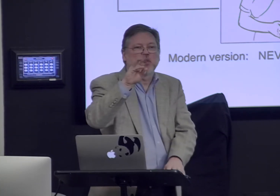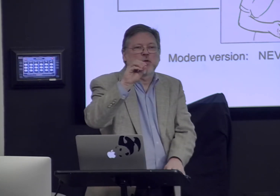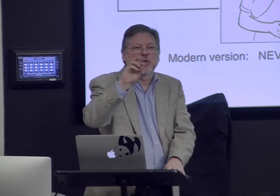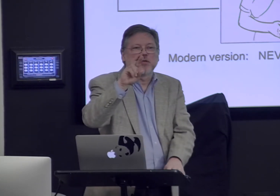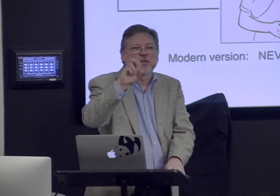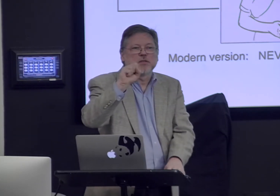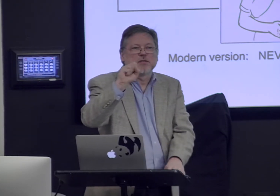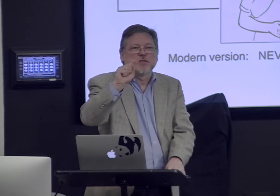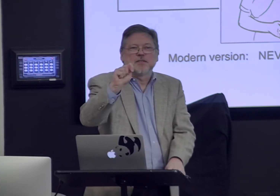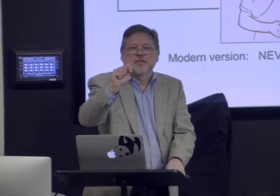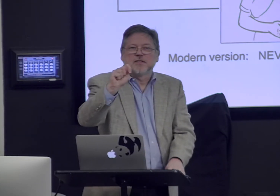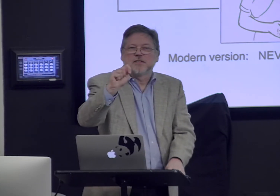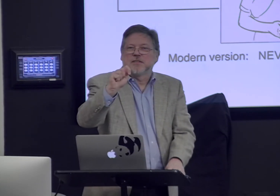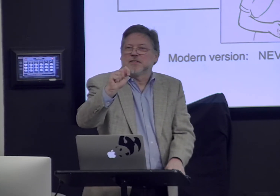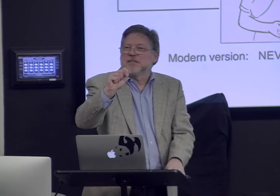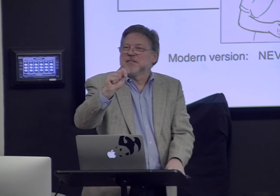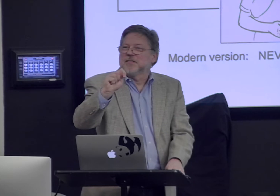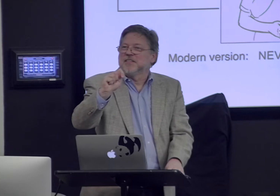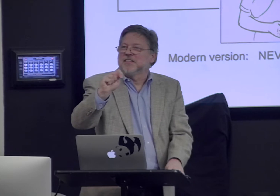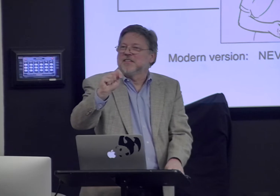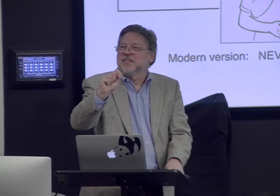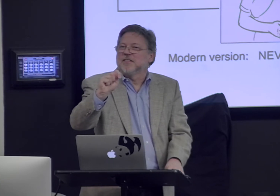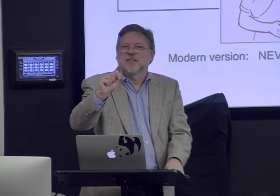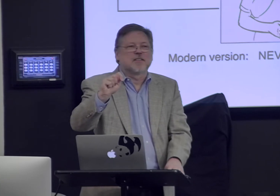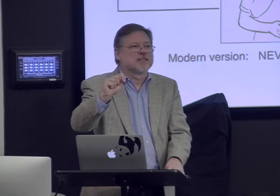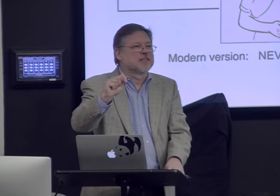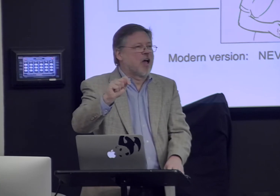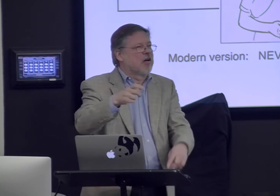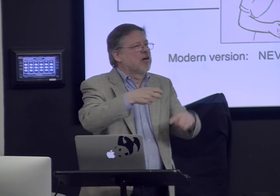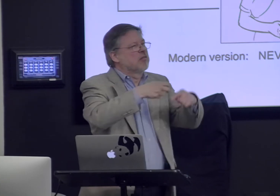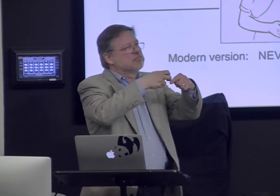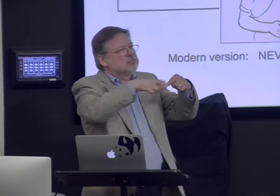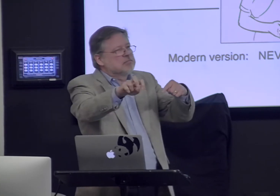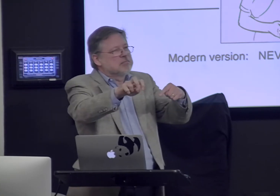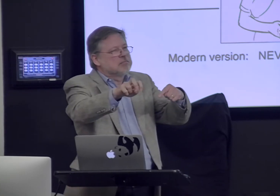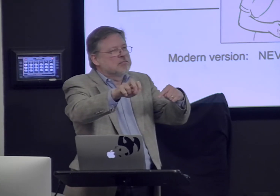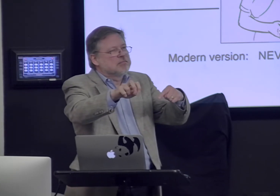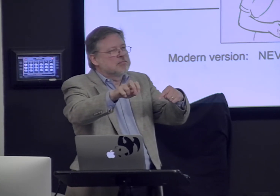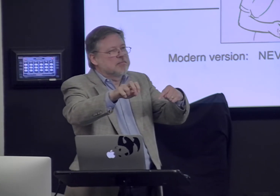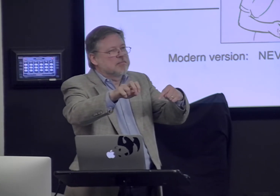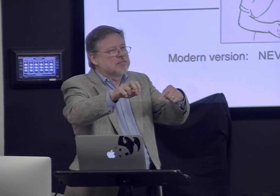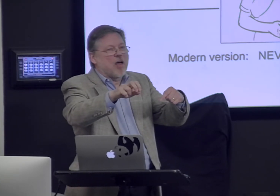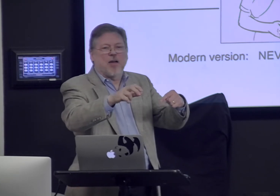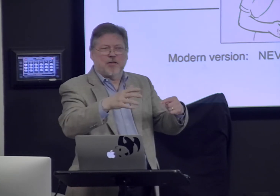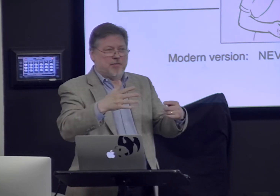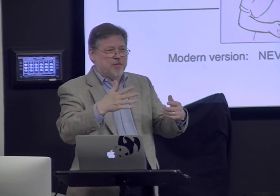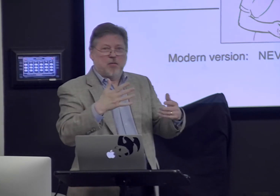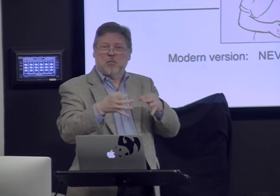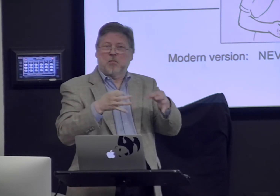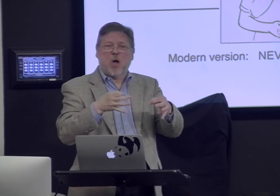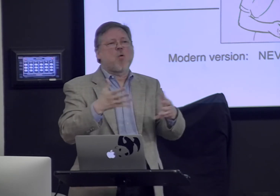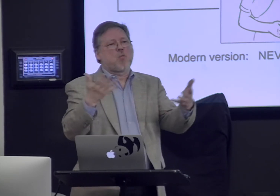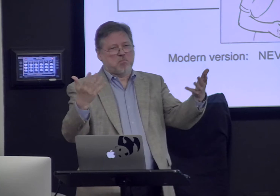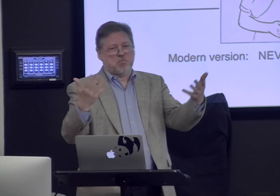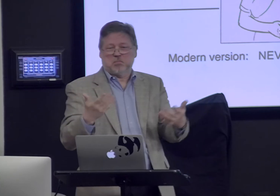to me to see, because we still use this form in American Sign Language, but we no longer take it to mean bad.